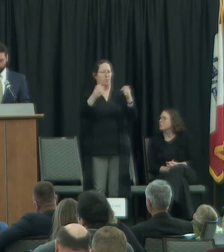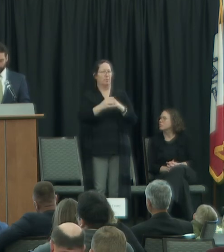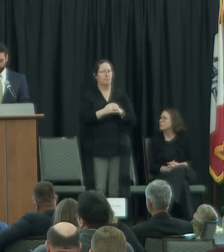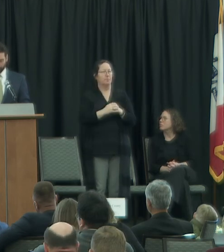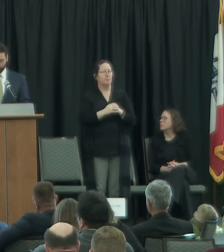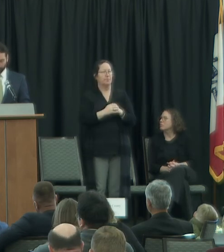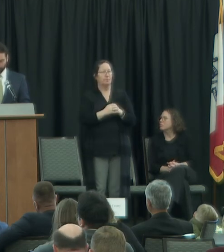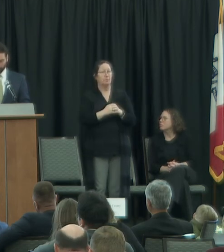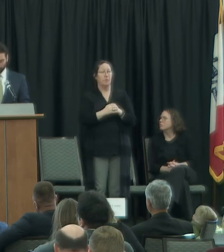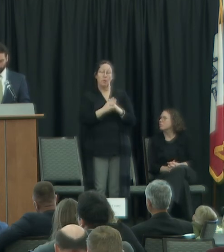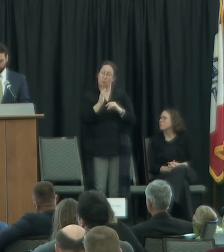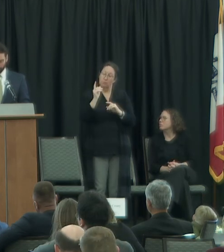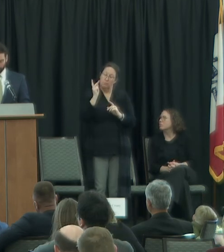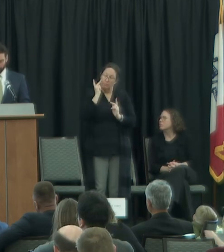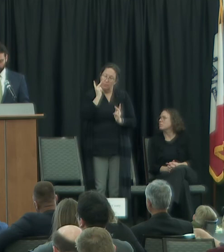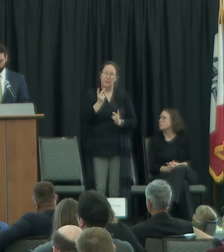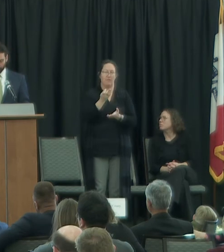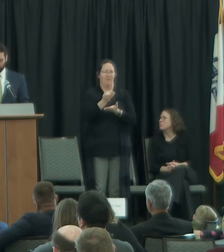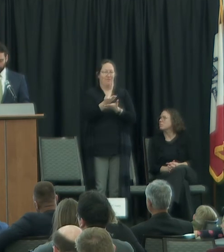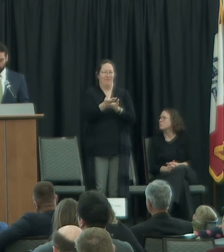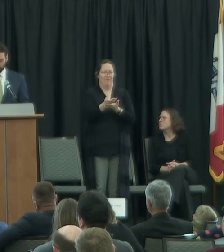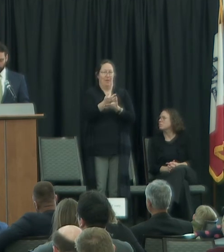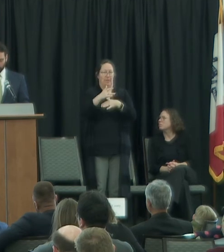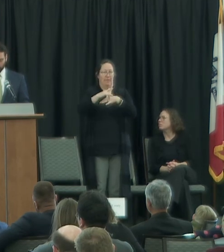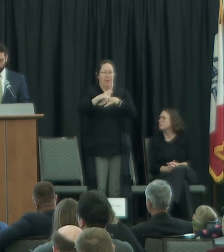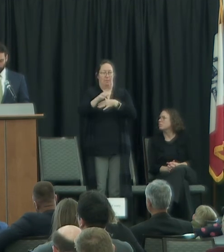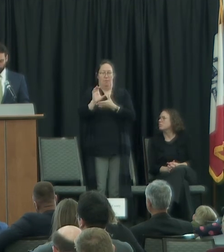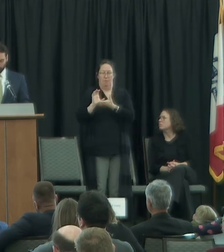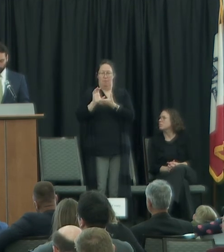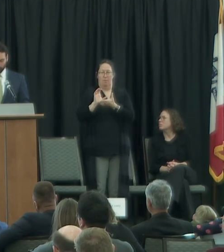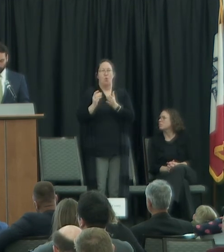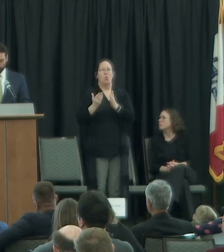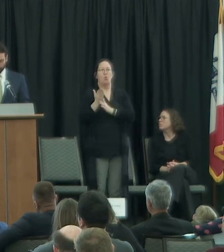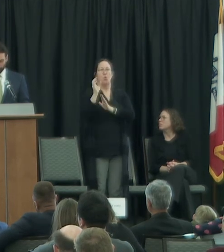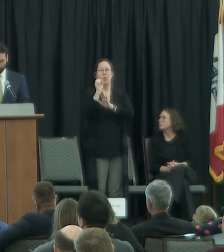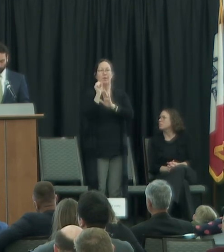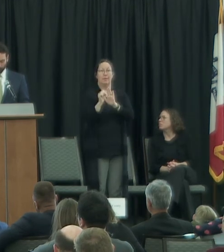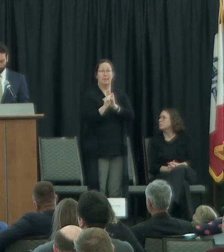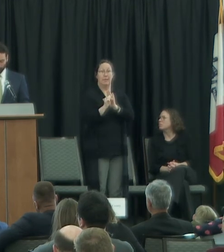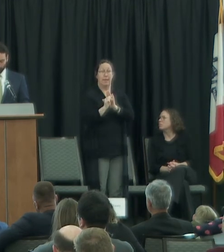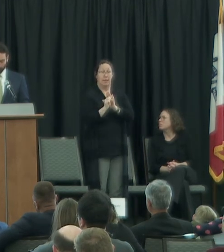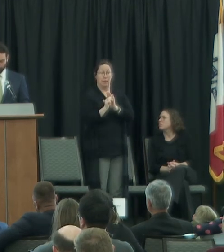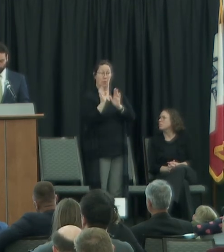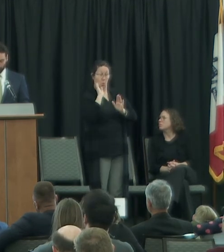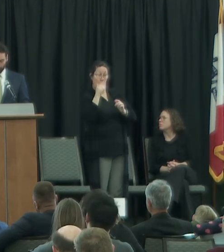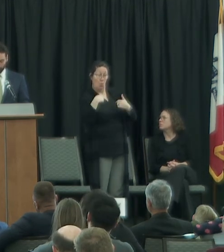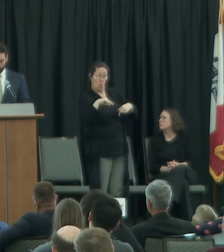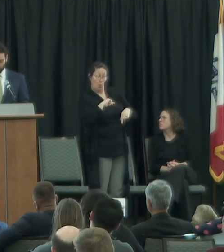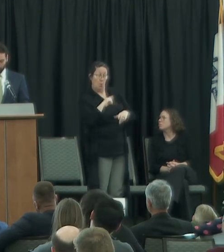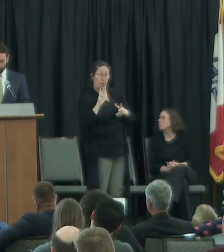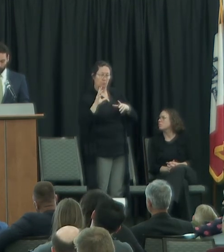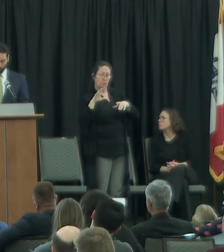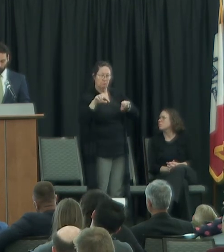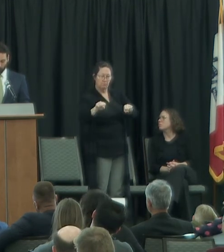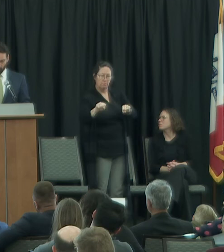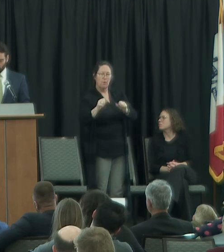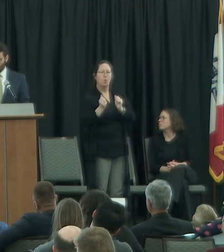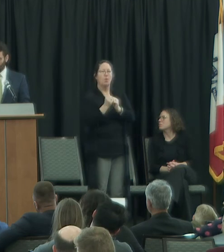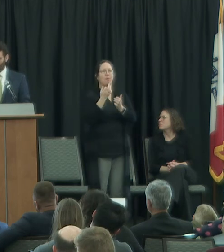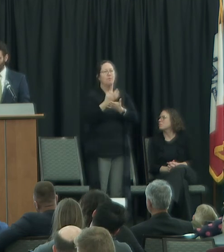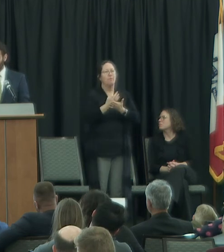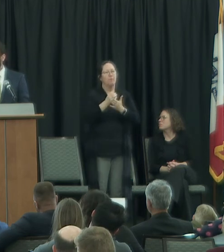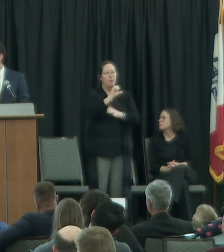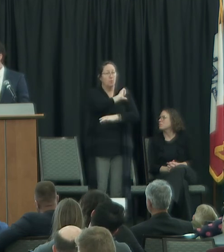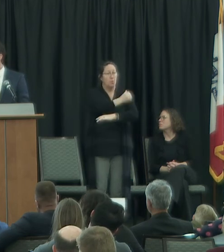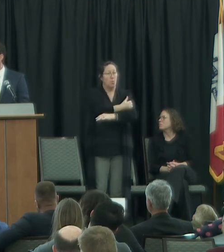there are significant funds available now through the state. Is the county working with Iowa Finance Authority and the state